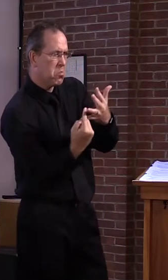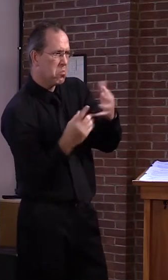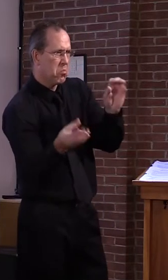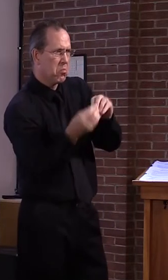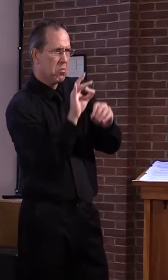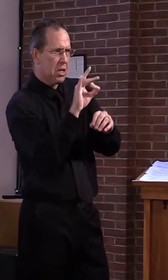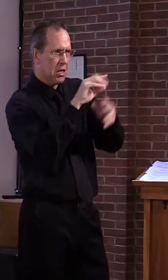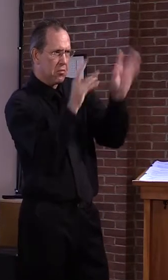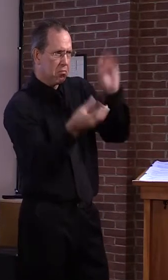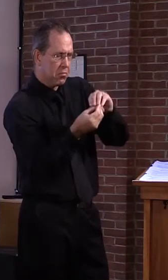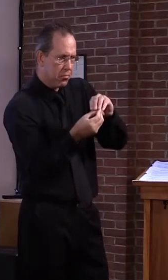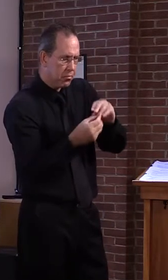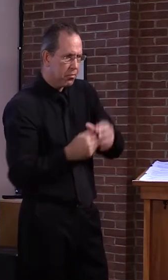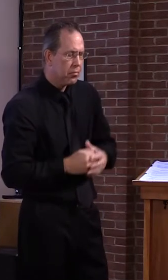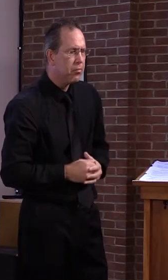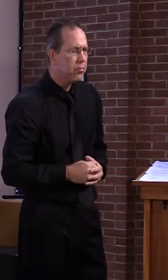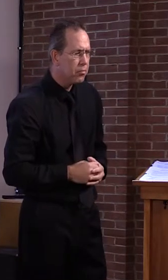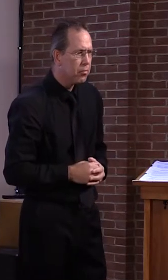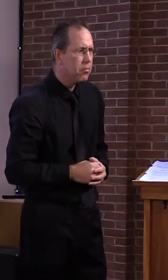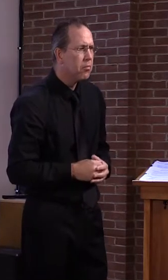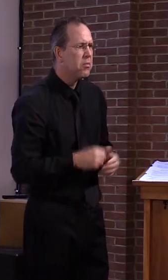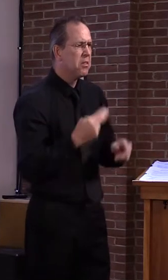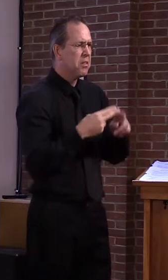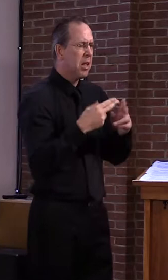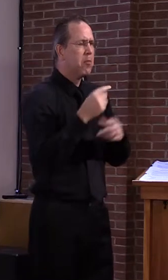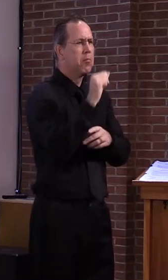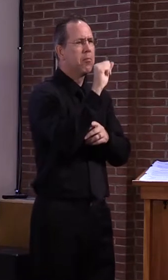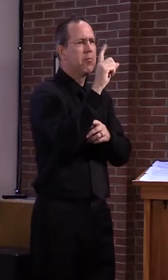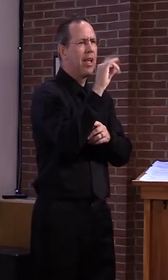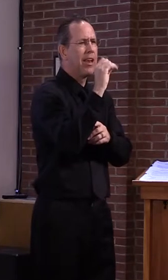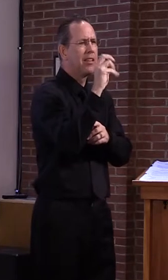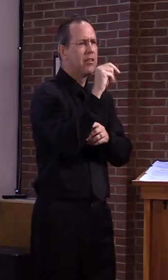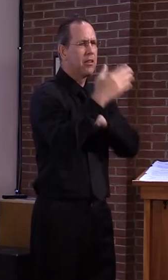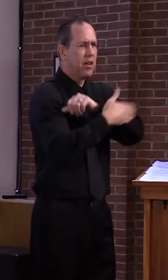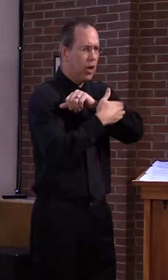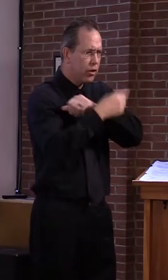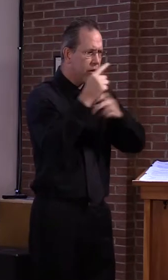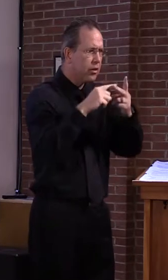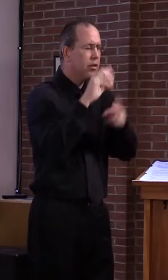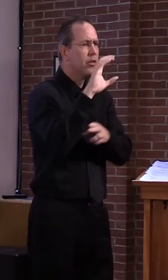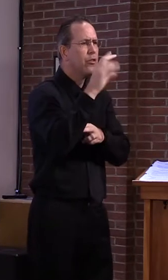1, Washington, 1, Windham, 1, and Windsor, 1.